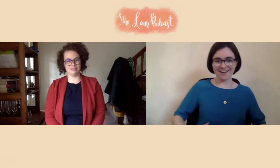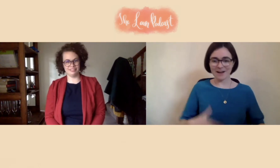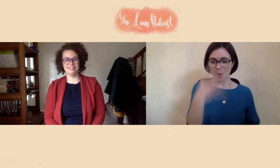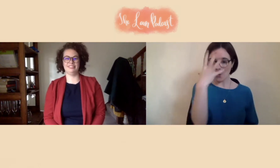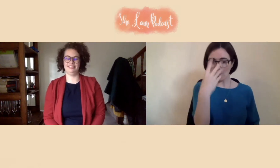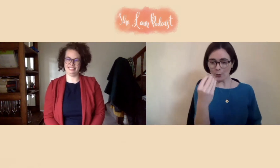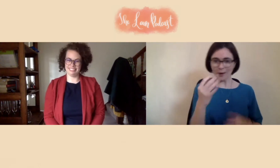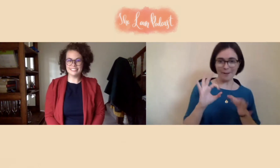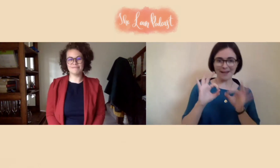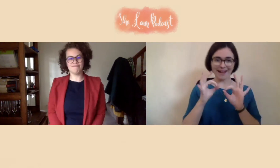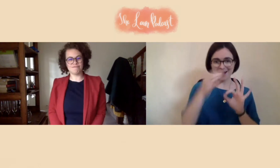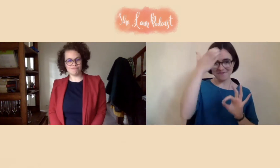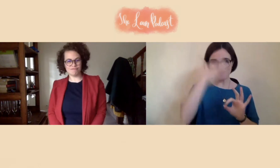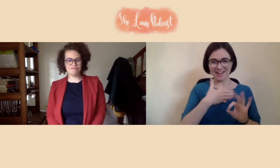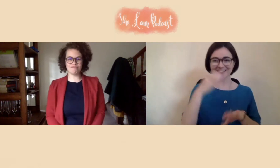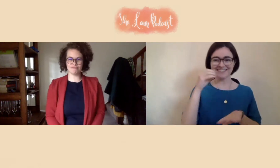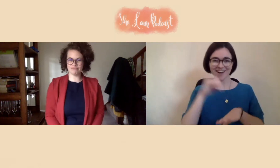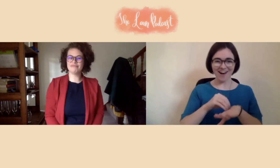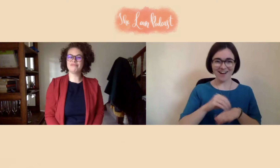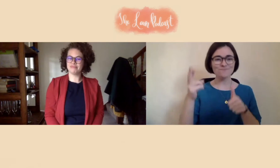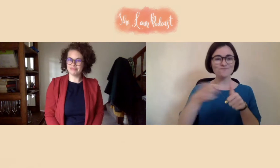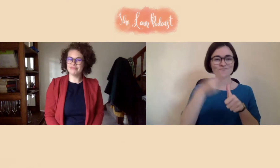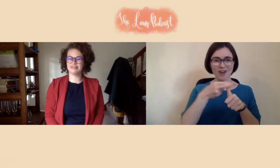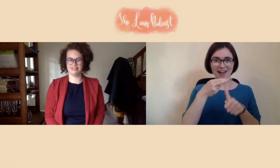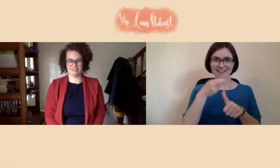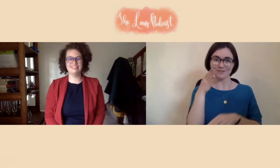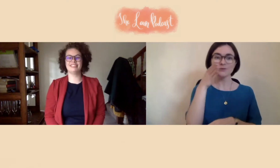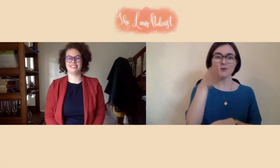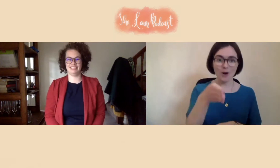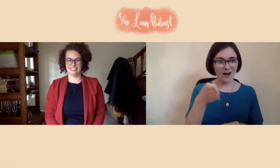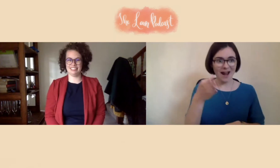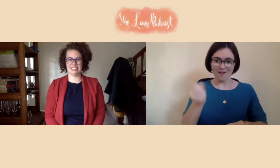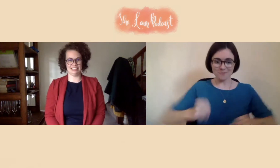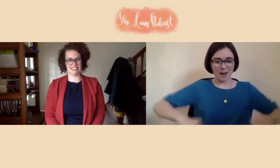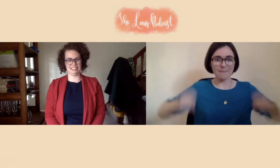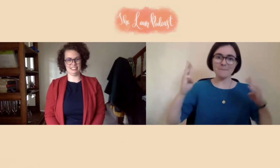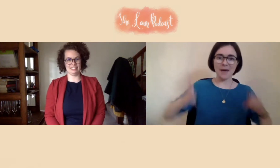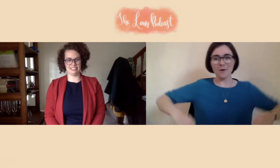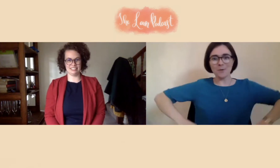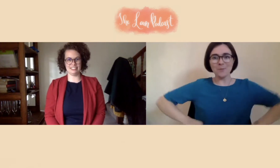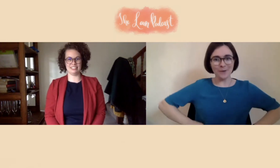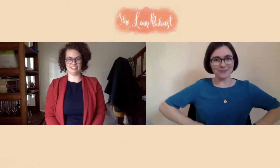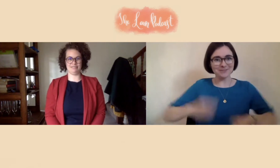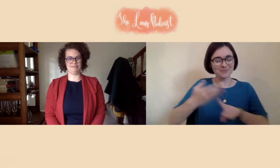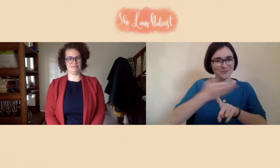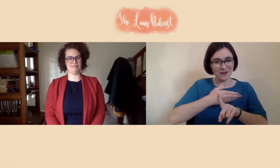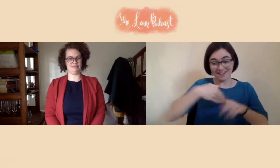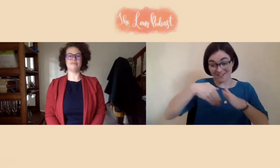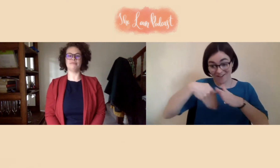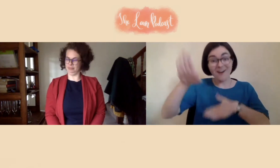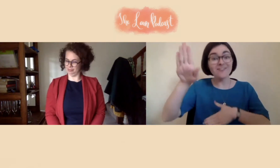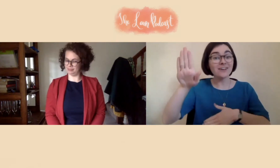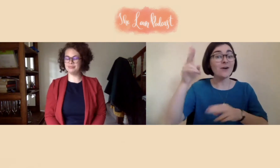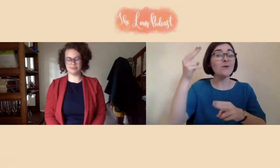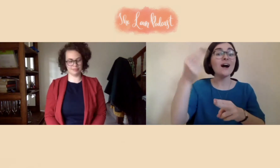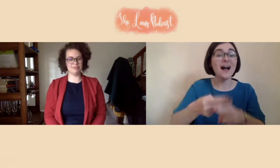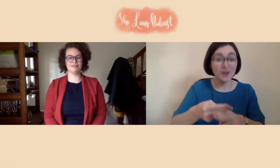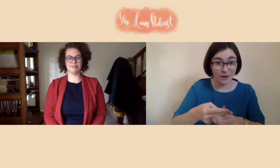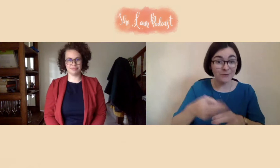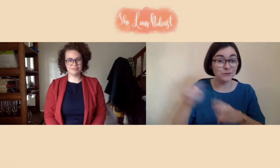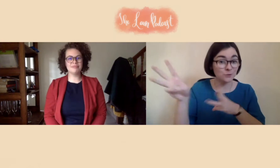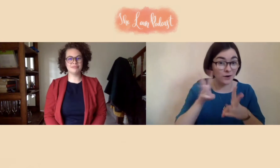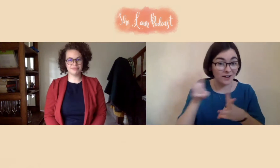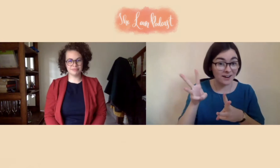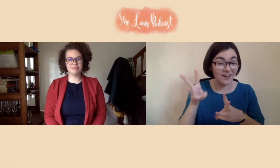face on, I'm ready to go to work. You know, I do my para posing, off I go. I listen